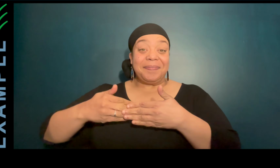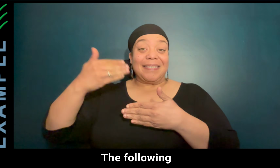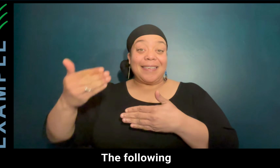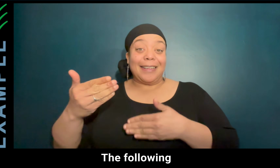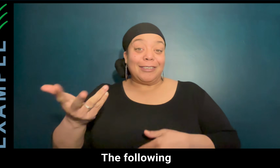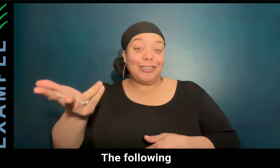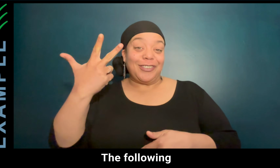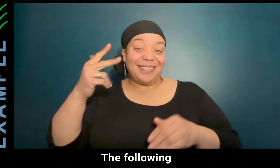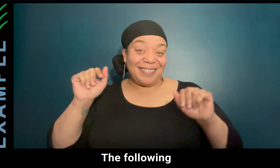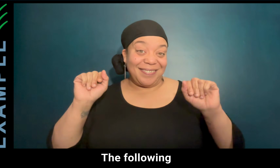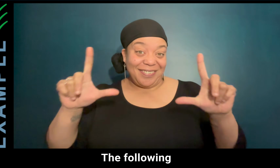The following